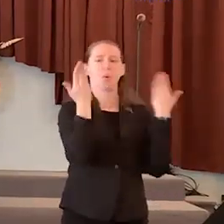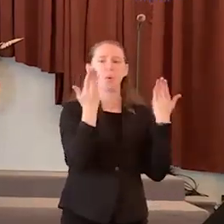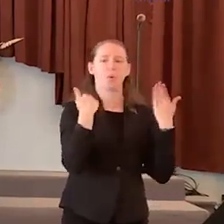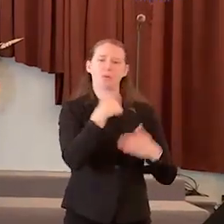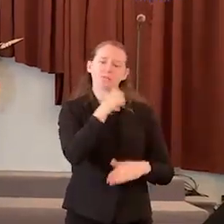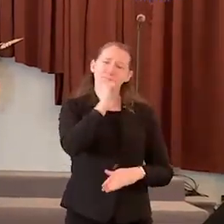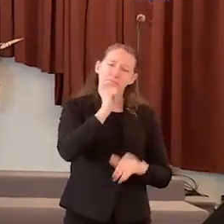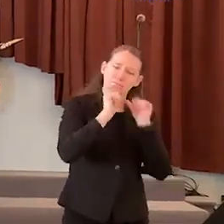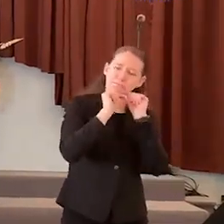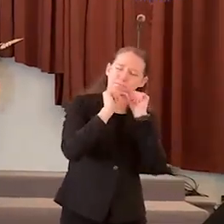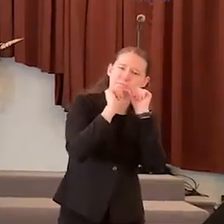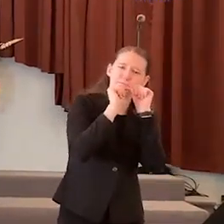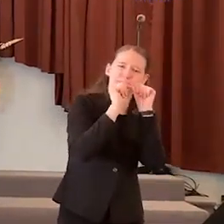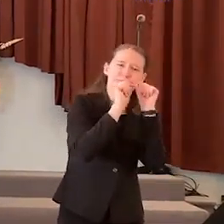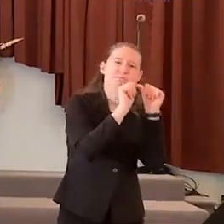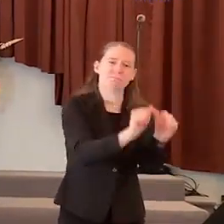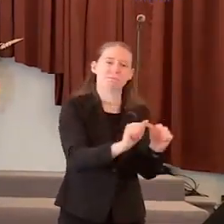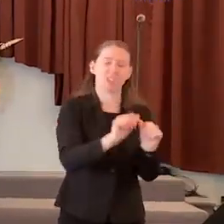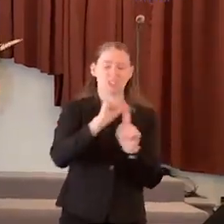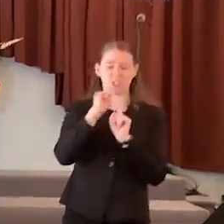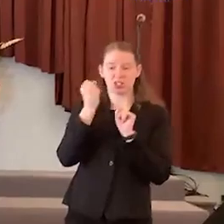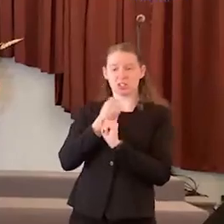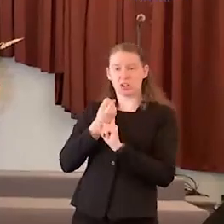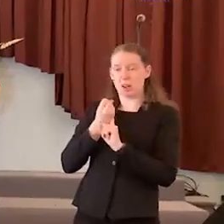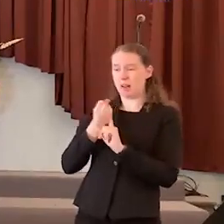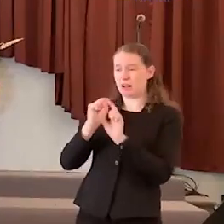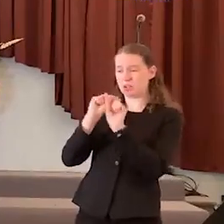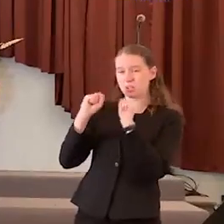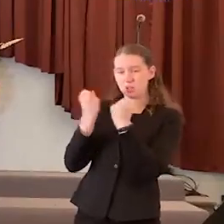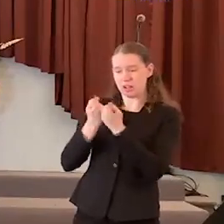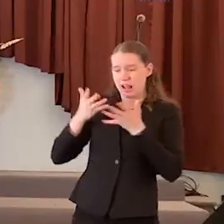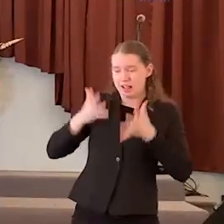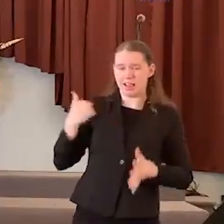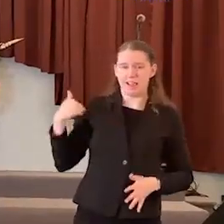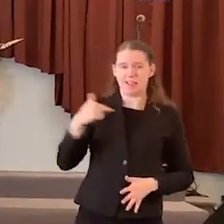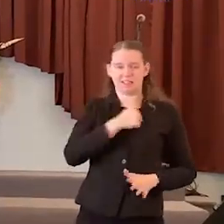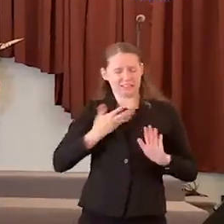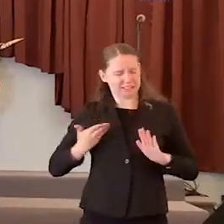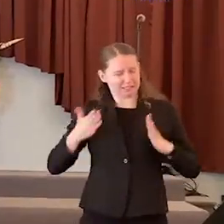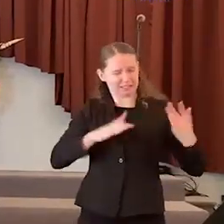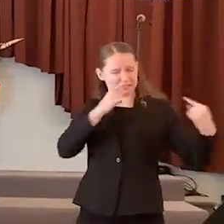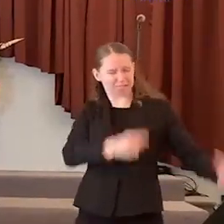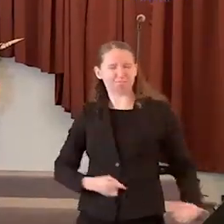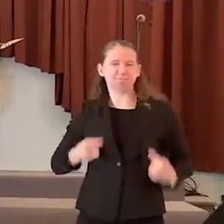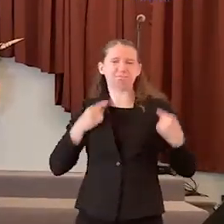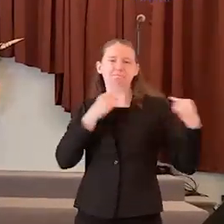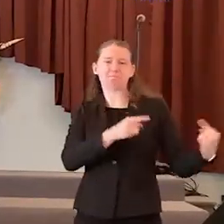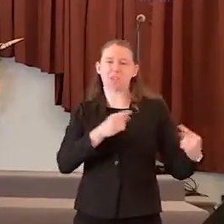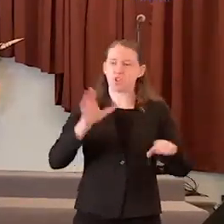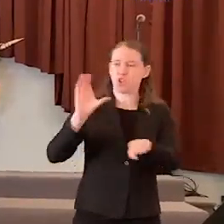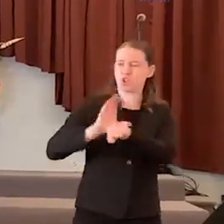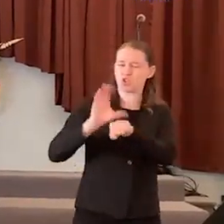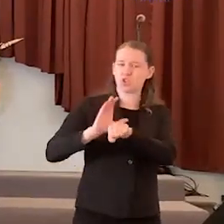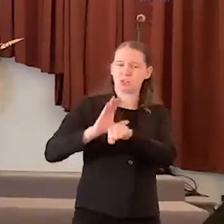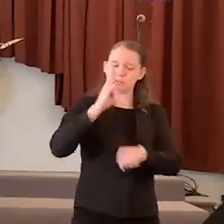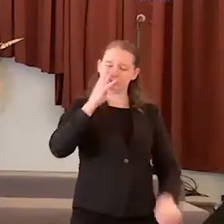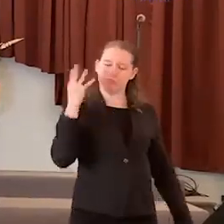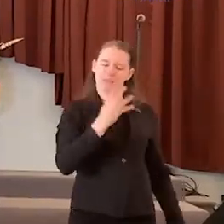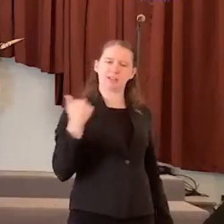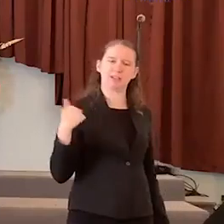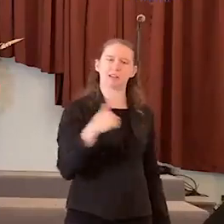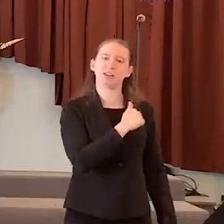survived being left by society and left half dead, left by the church